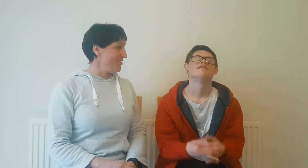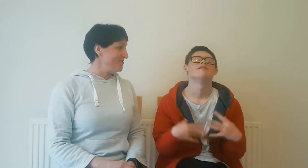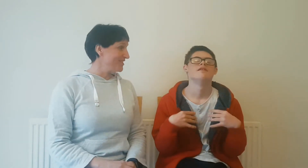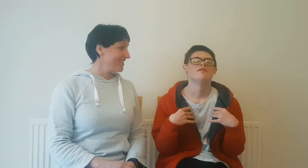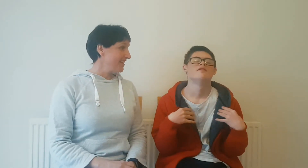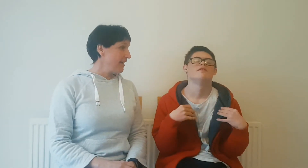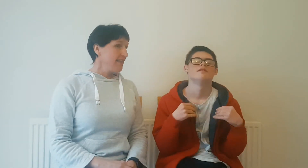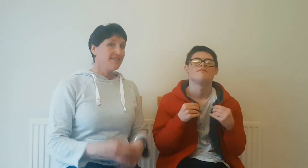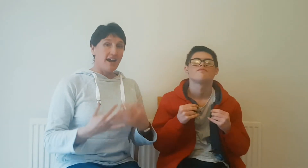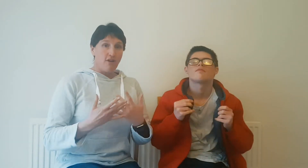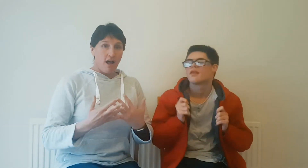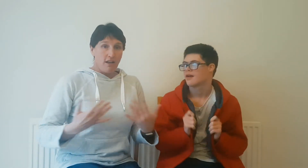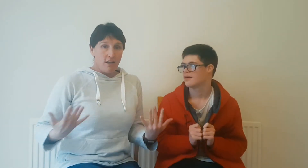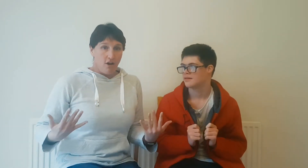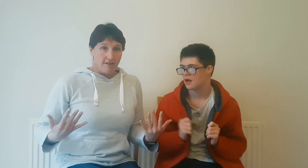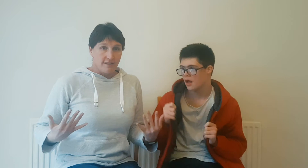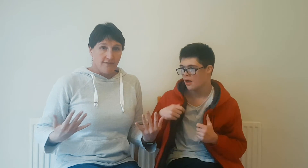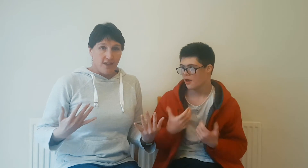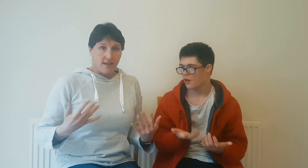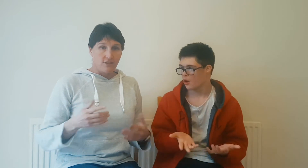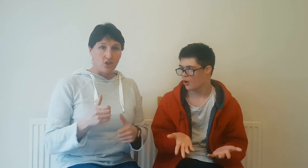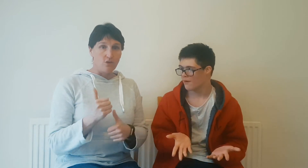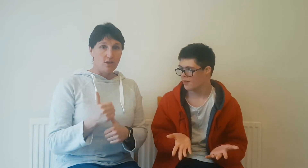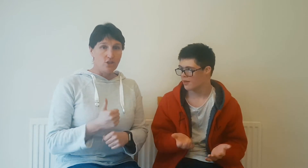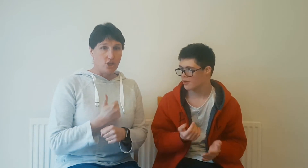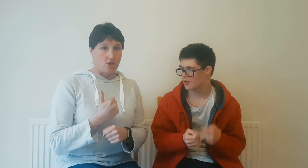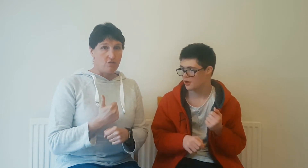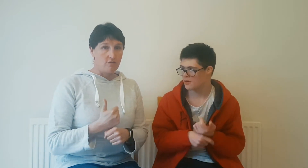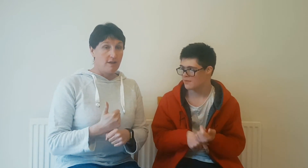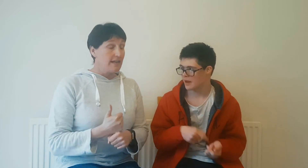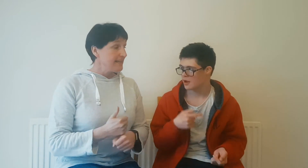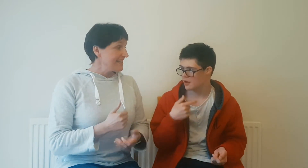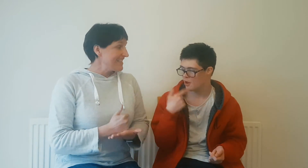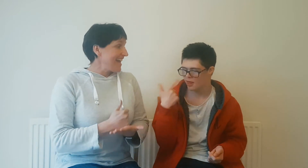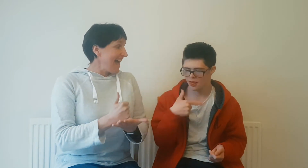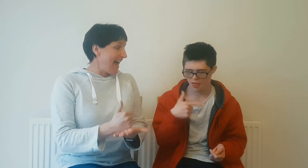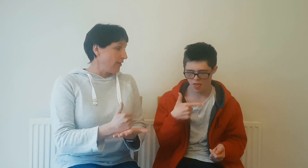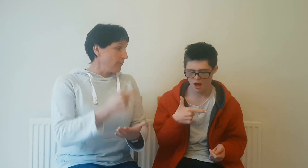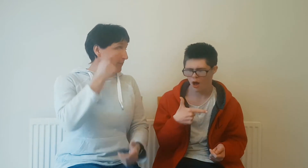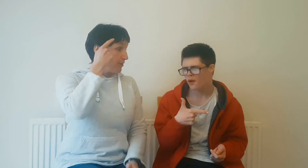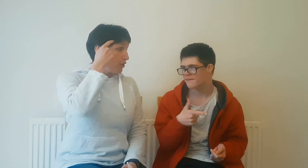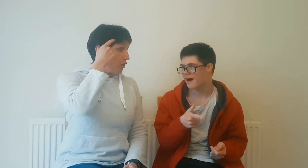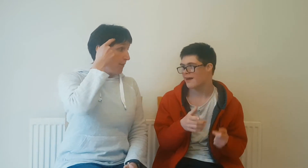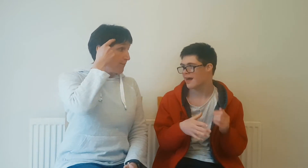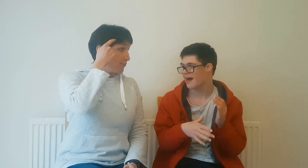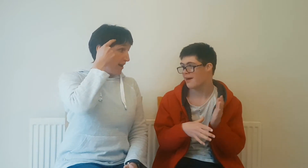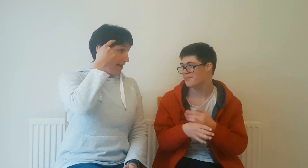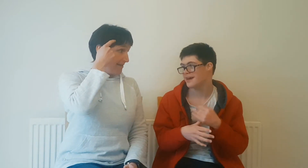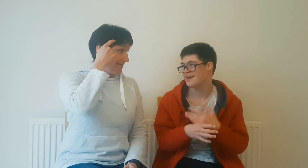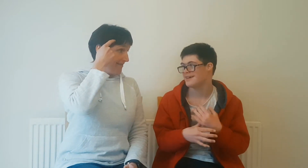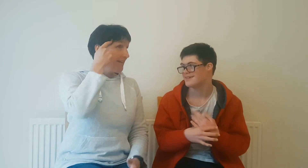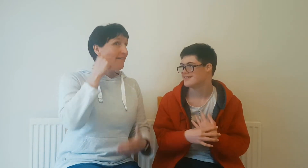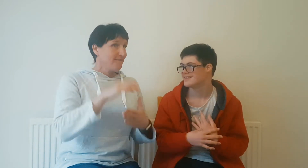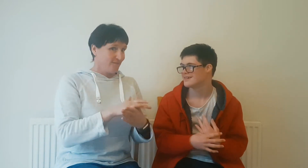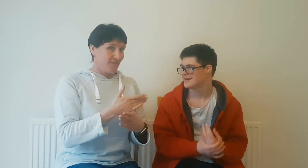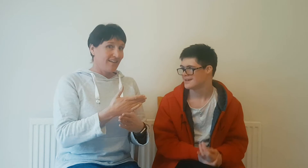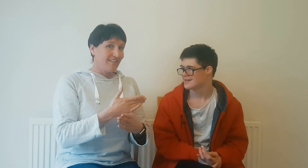news. There are lots of things you can do to help your brain feel